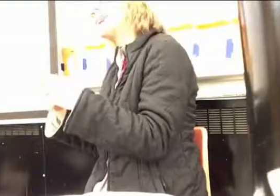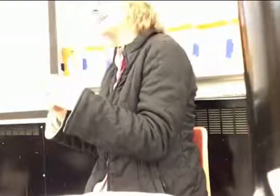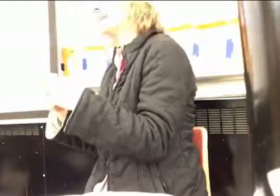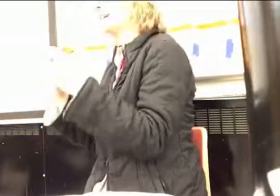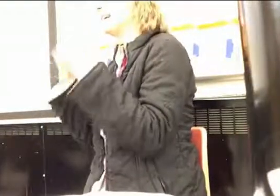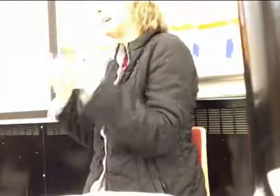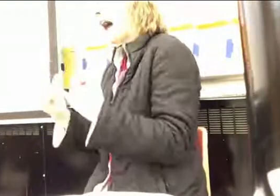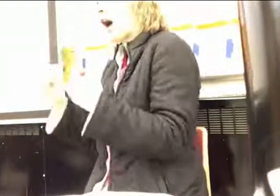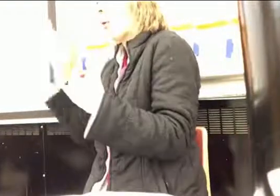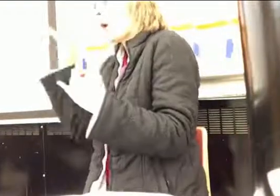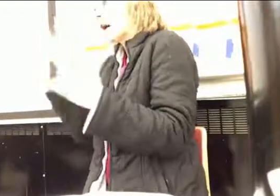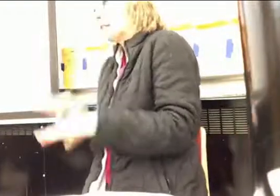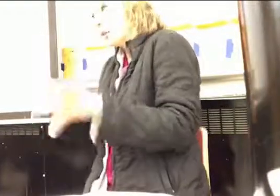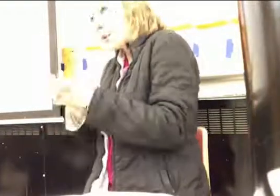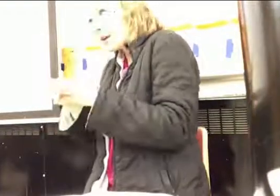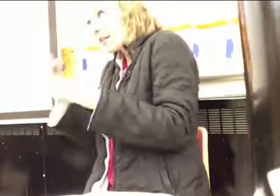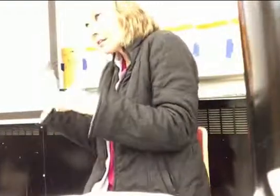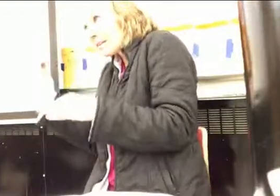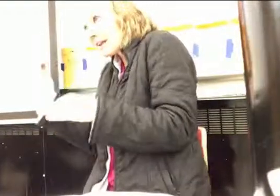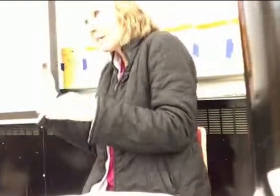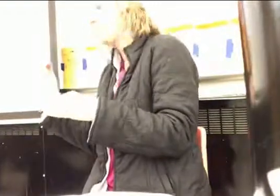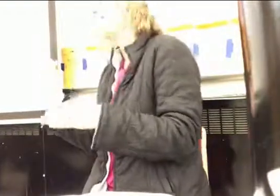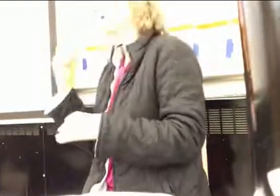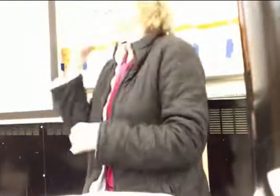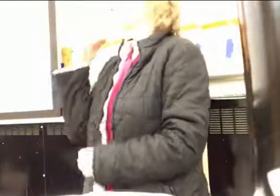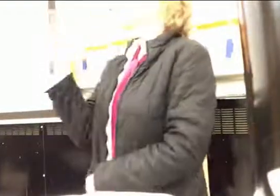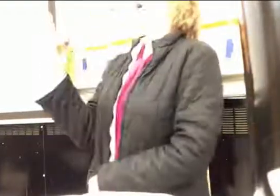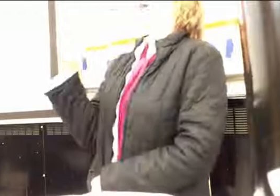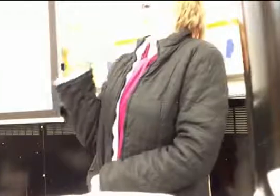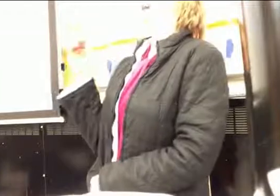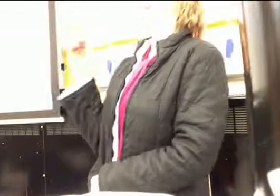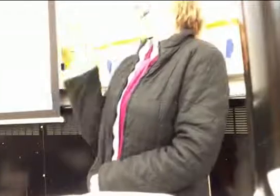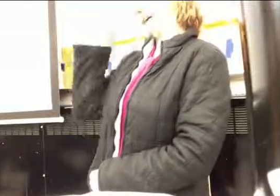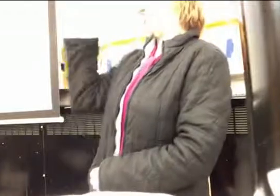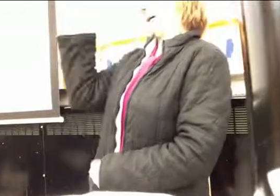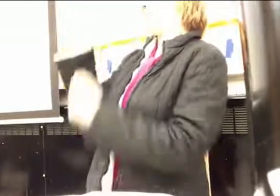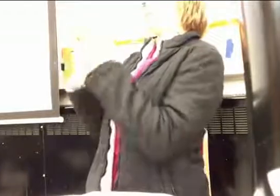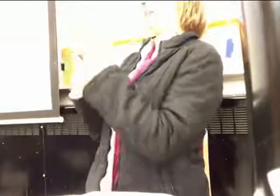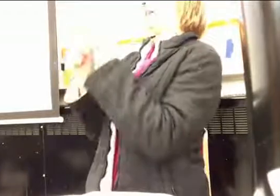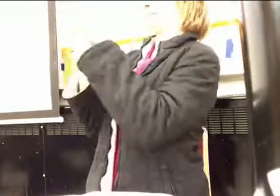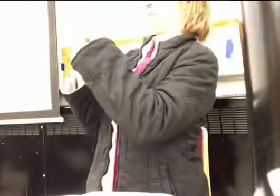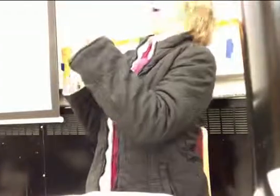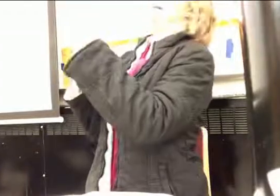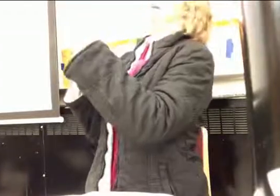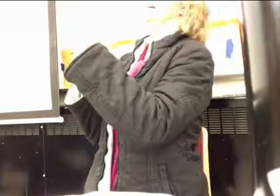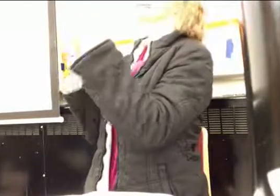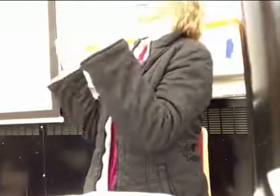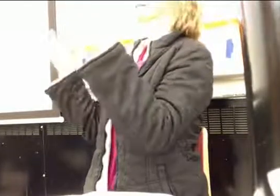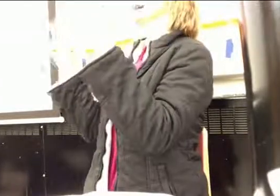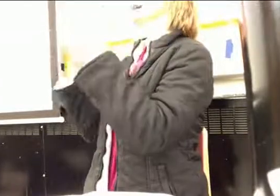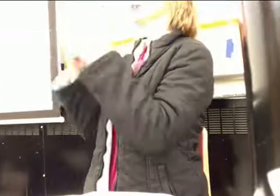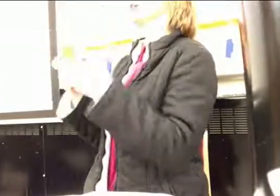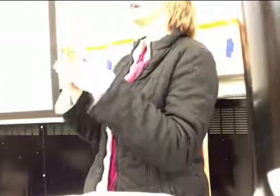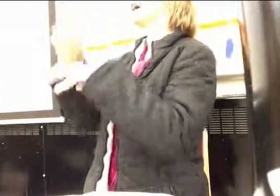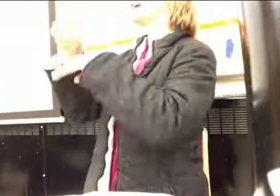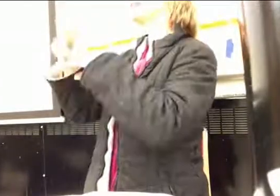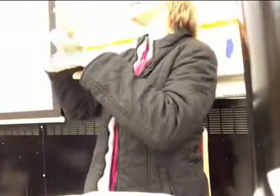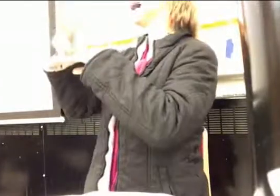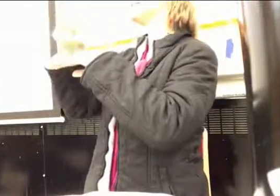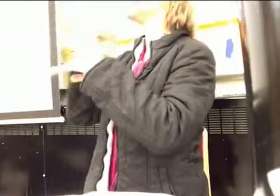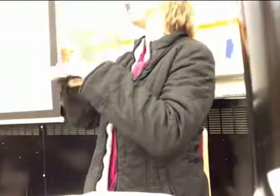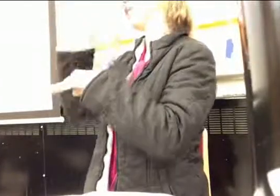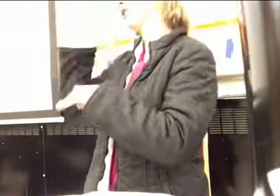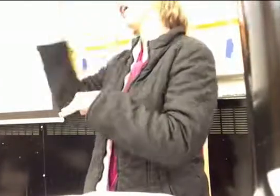worth something then all of a sudden, this one company came up with this branding. It was a slogan called "Diamonds Are